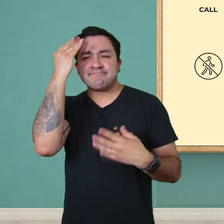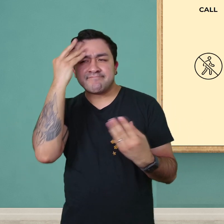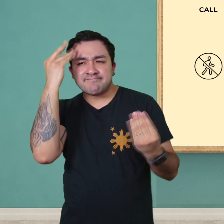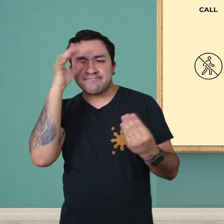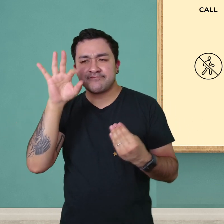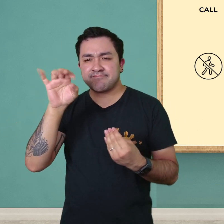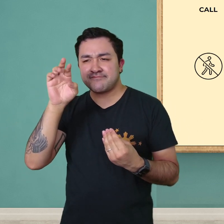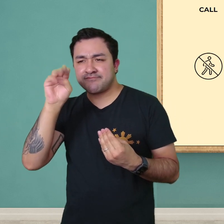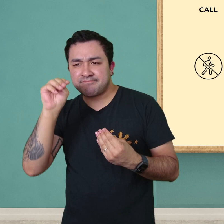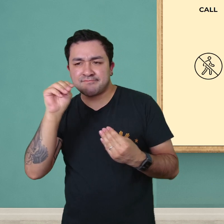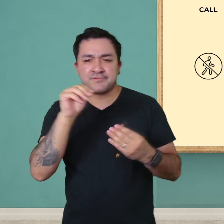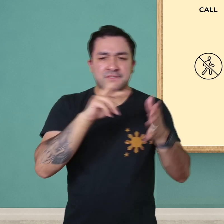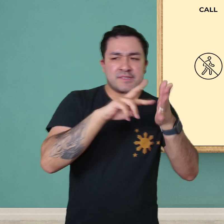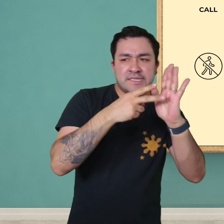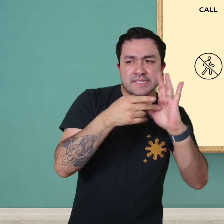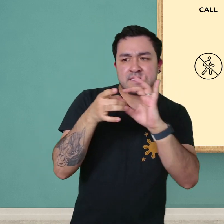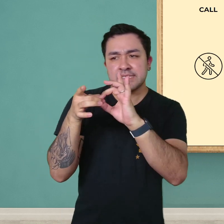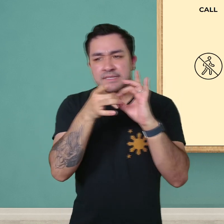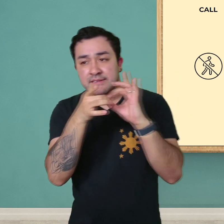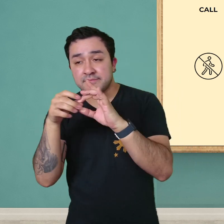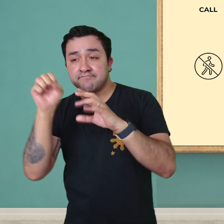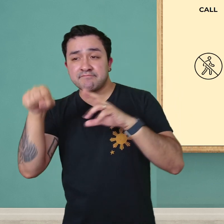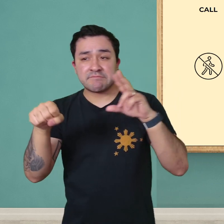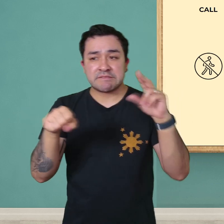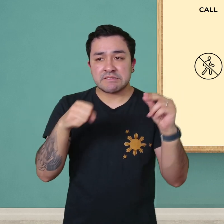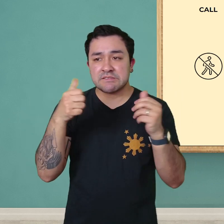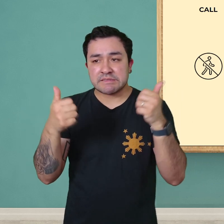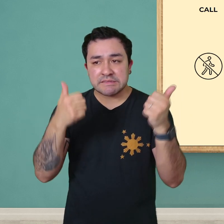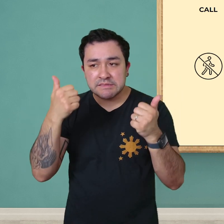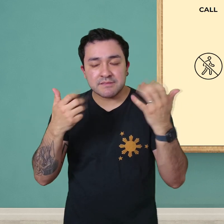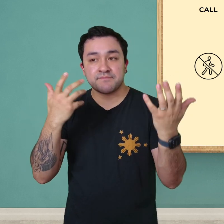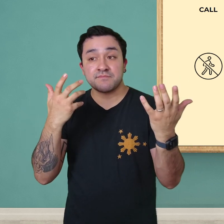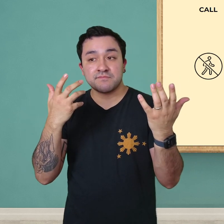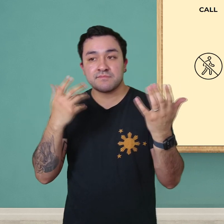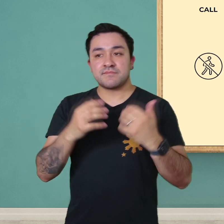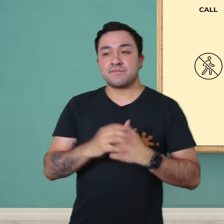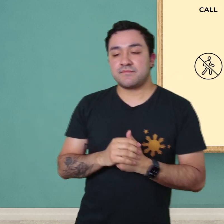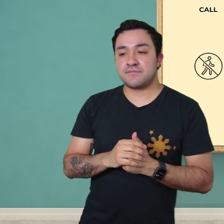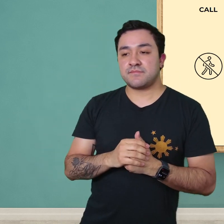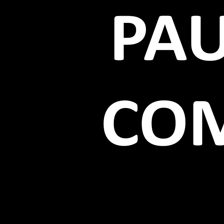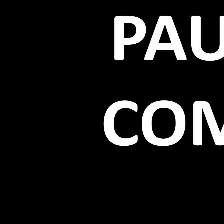directly correlated to the meaning of the symbol, and which of these symbols are unrelated to their meaning?